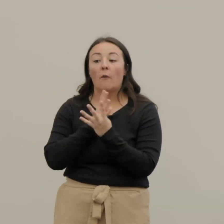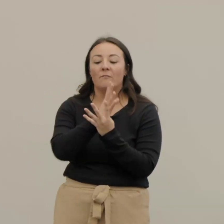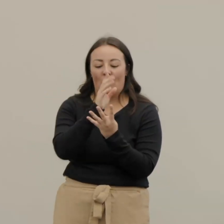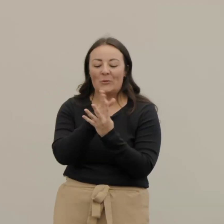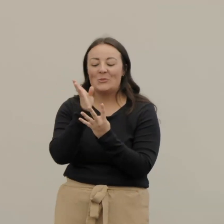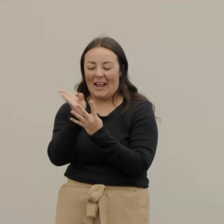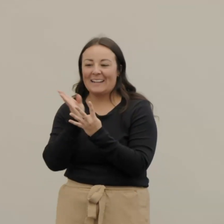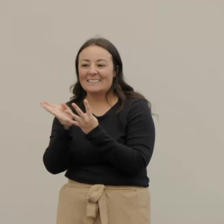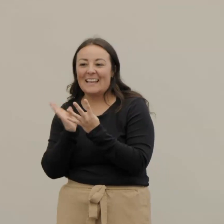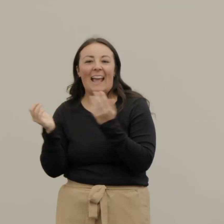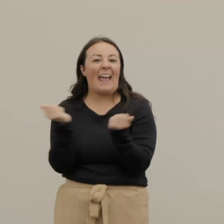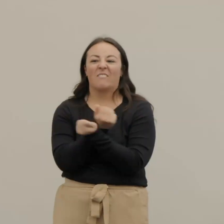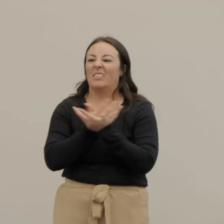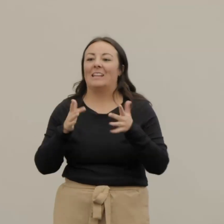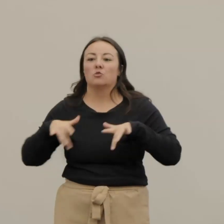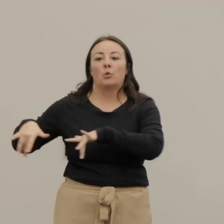was recorded.